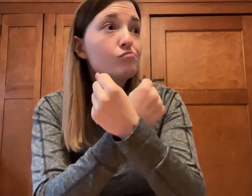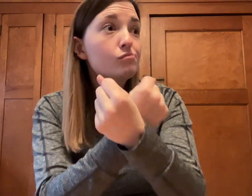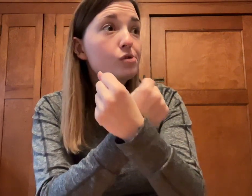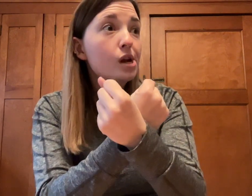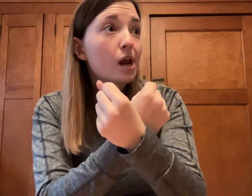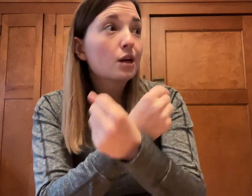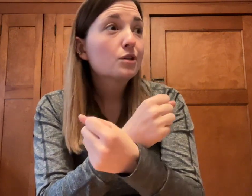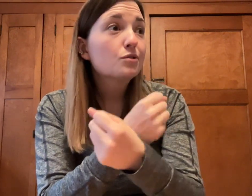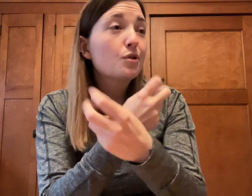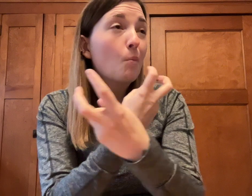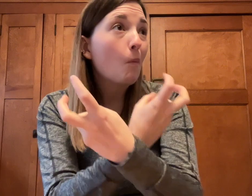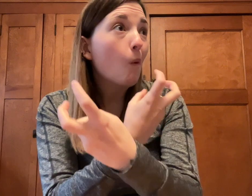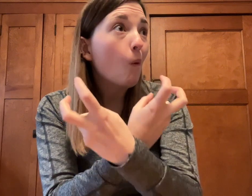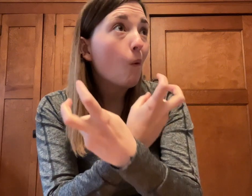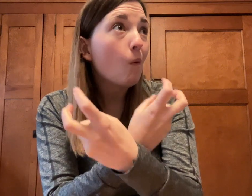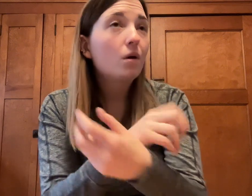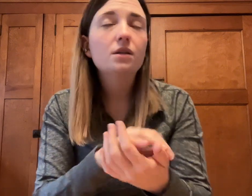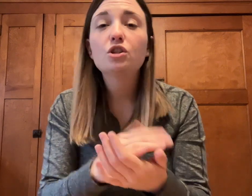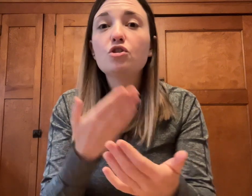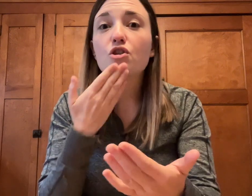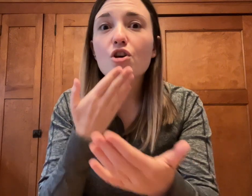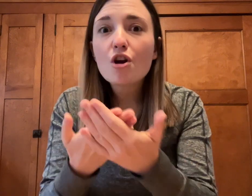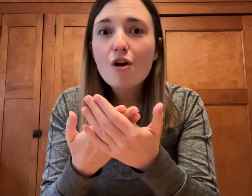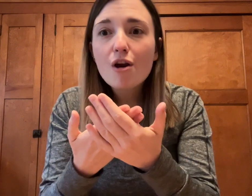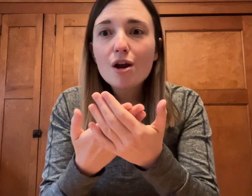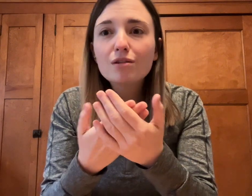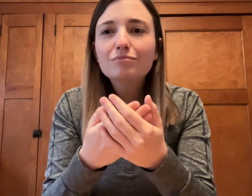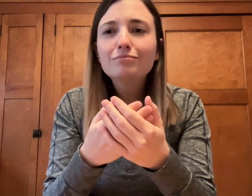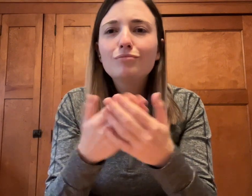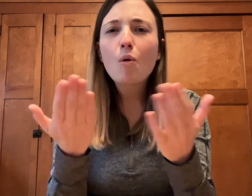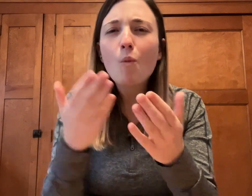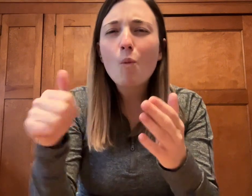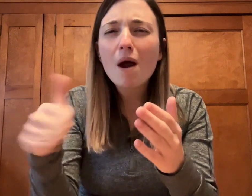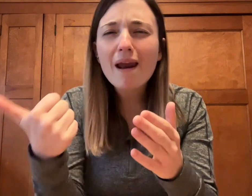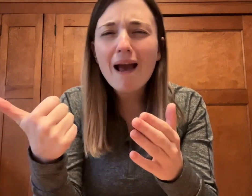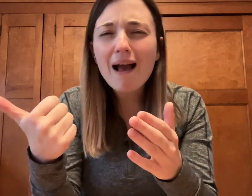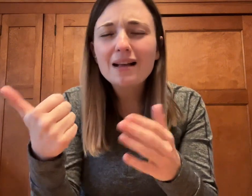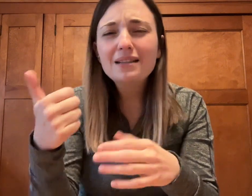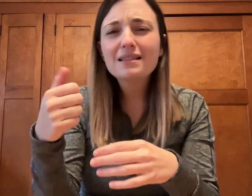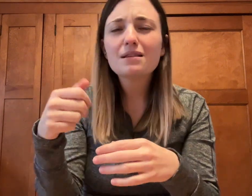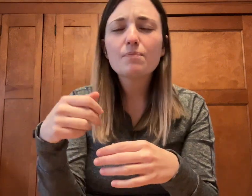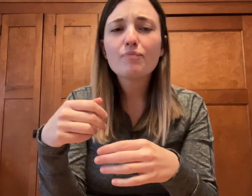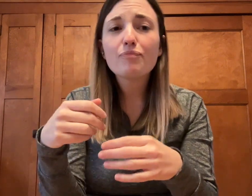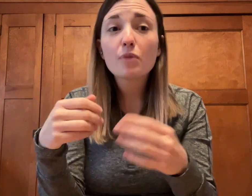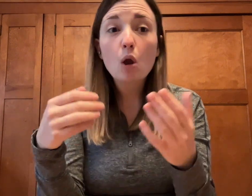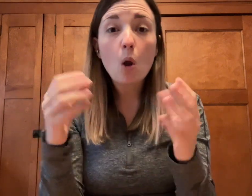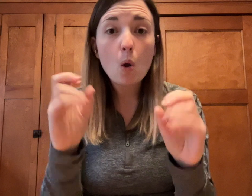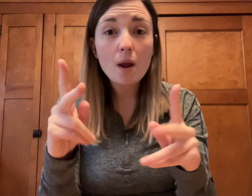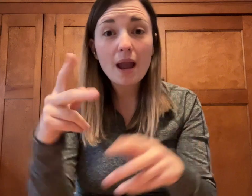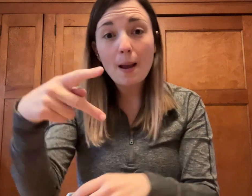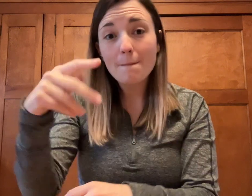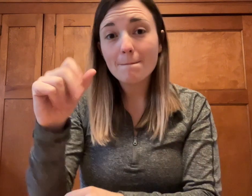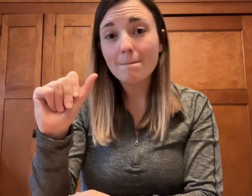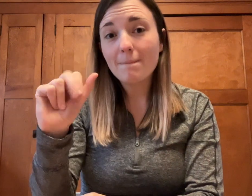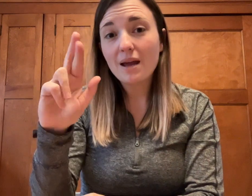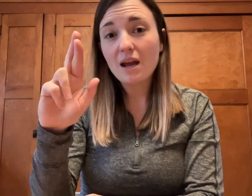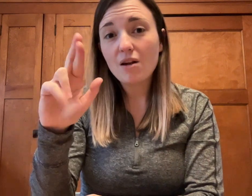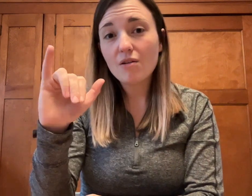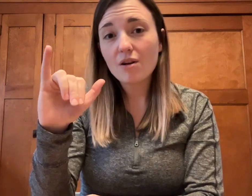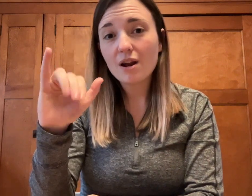things I keep hearing. Let's add a couple more things to it. Ready? The periosteum allows food, oxygen, and nutrients to get to the